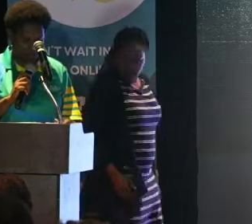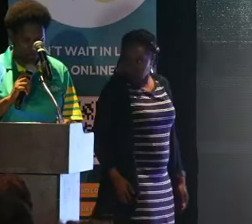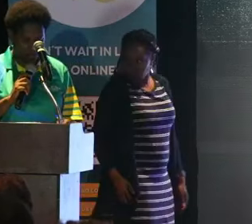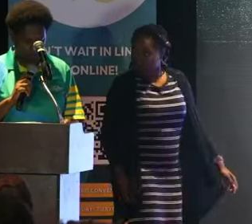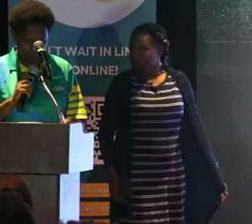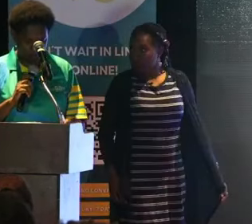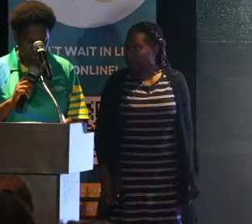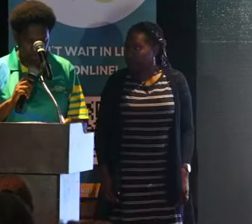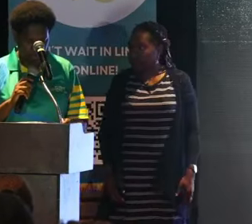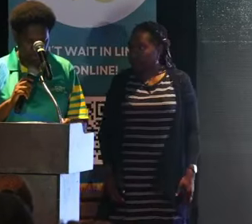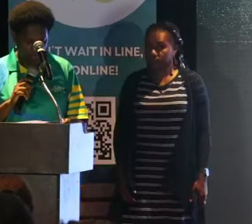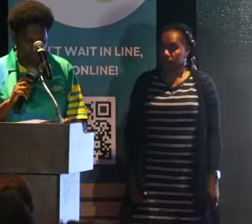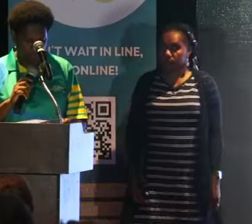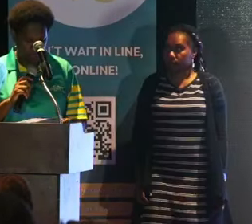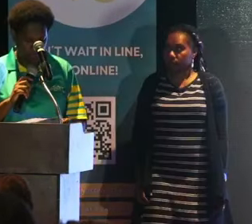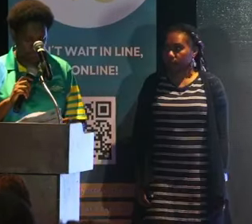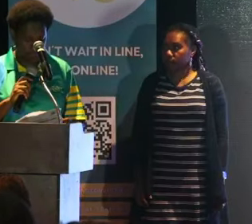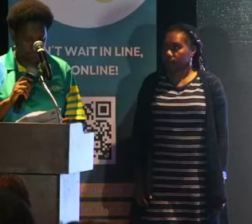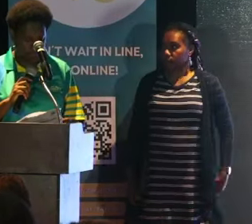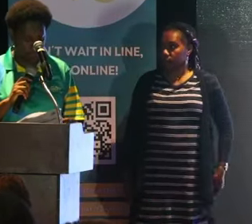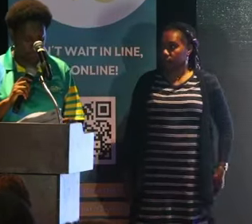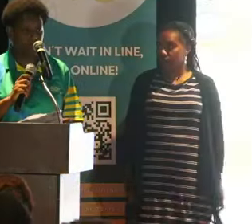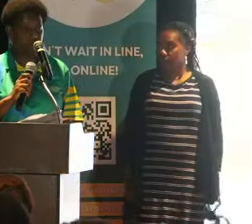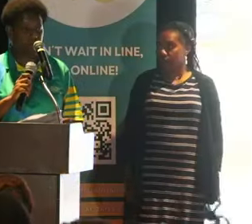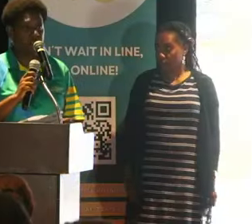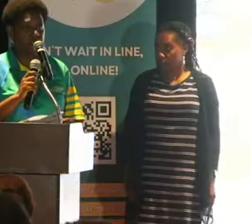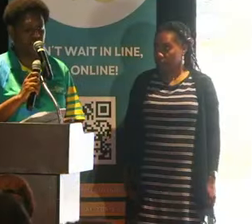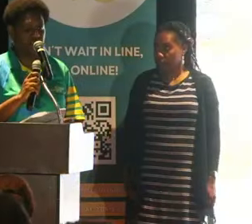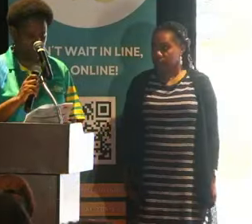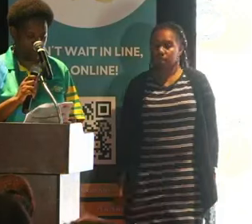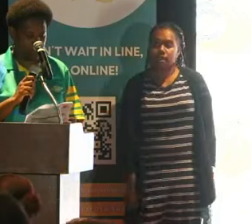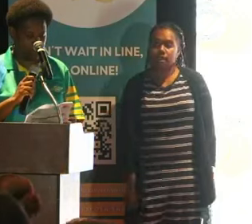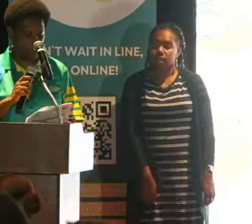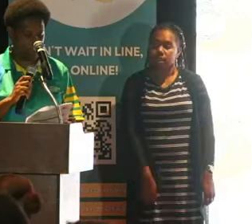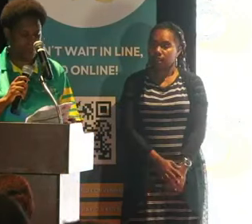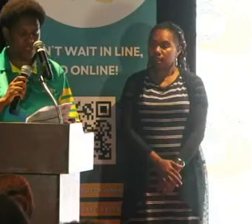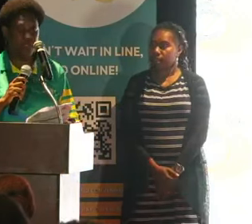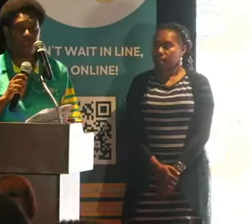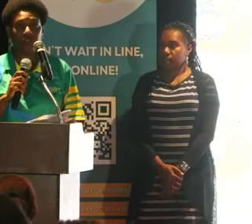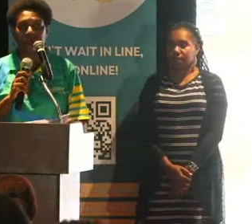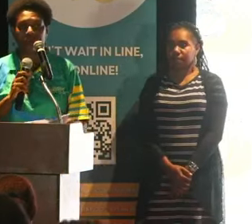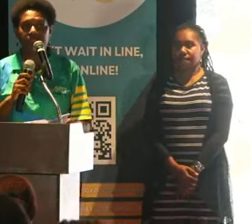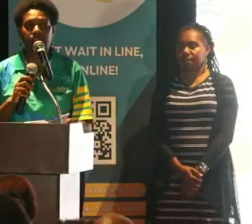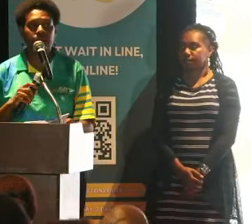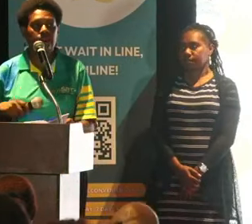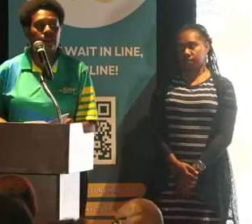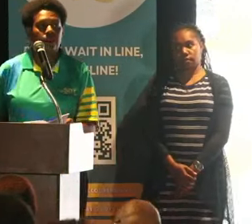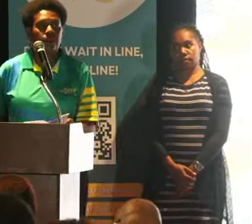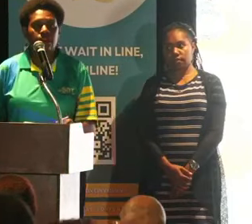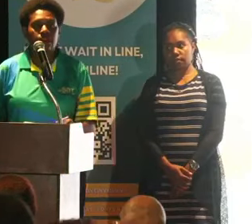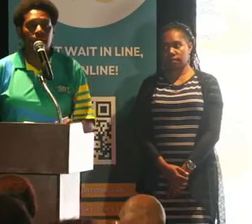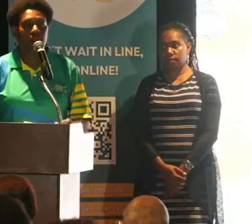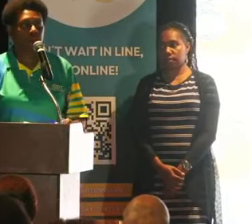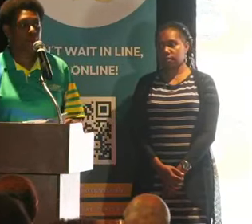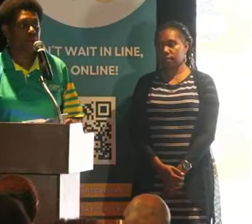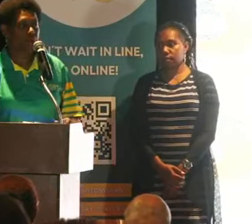Thank you, Director, Investor Servicing and Promotion Division for IP, Mr. Dara Peter.